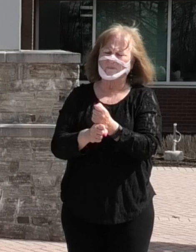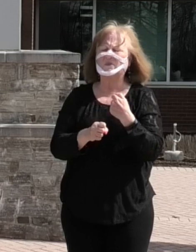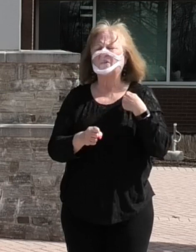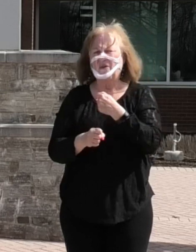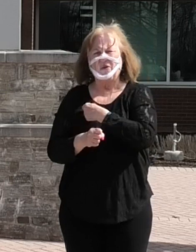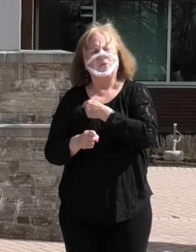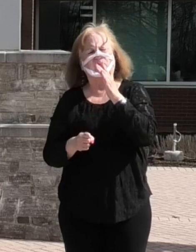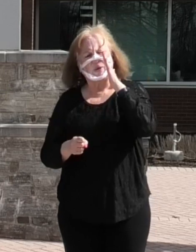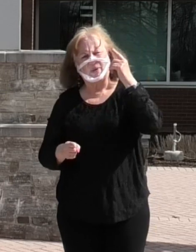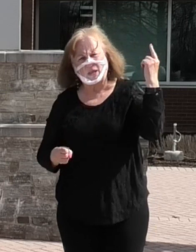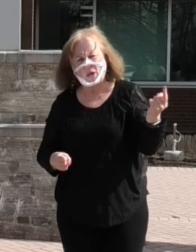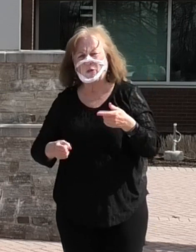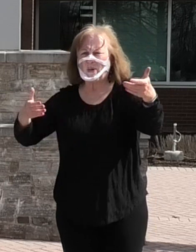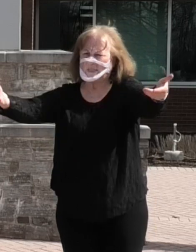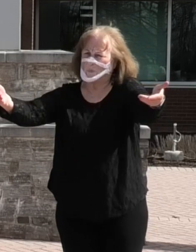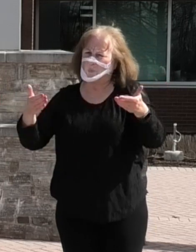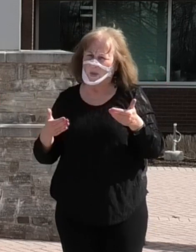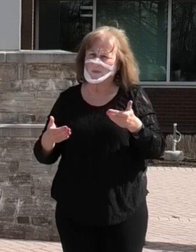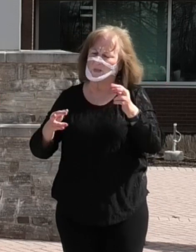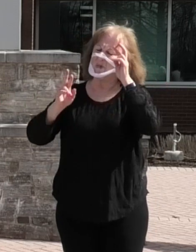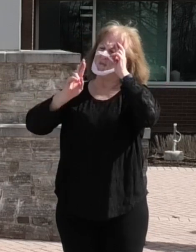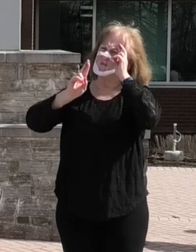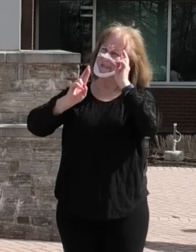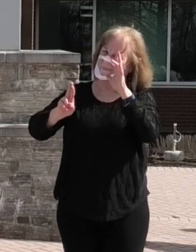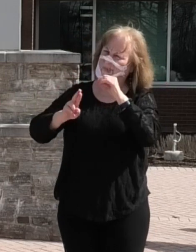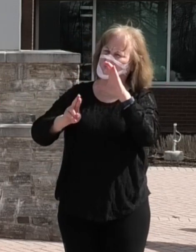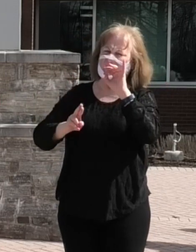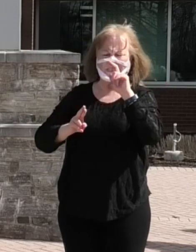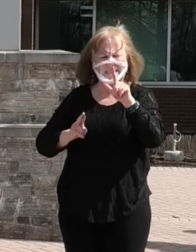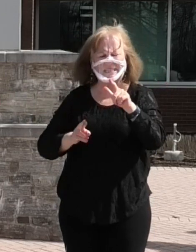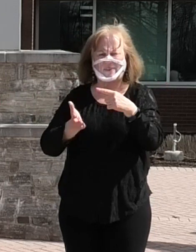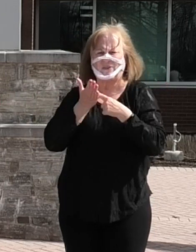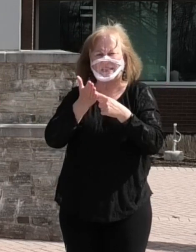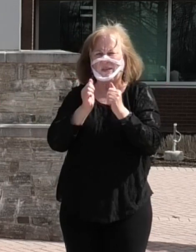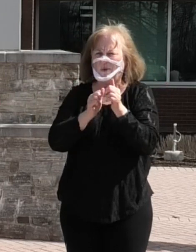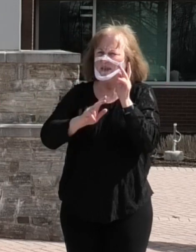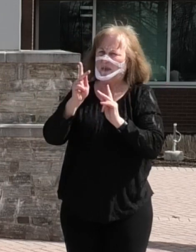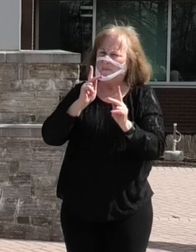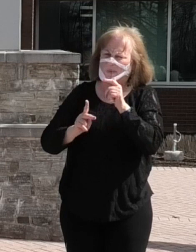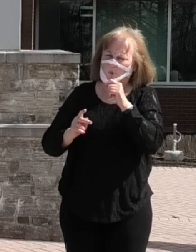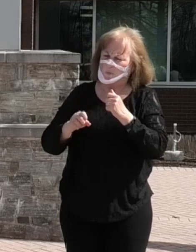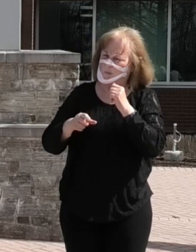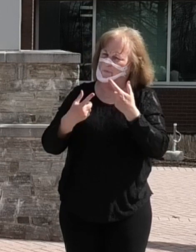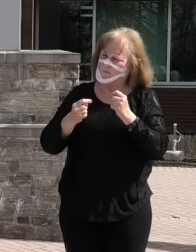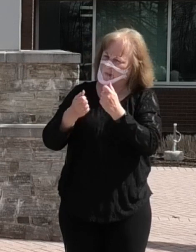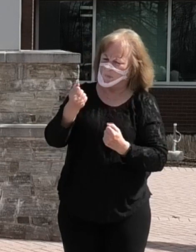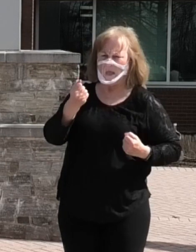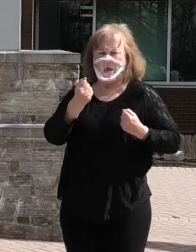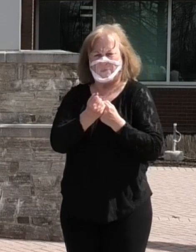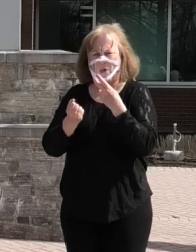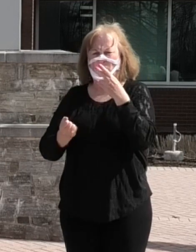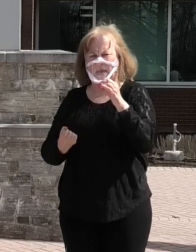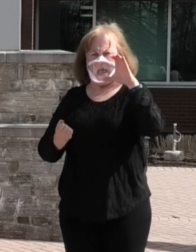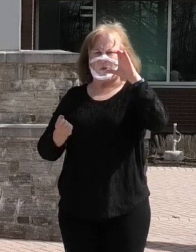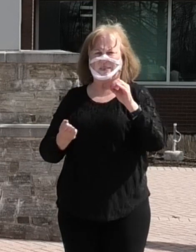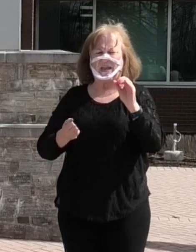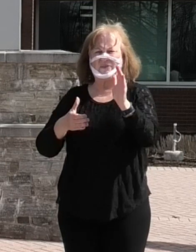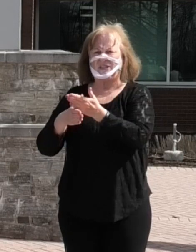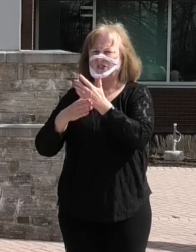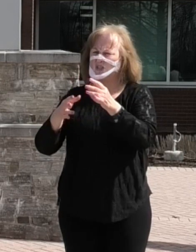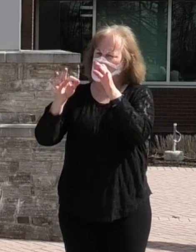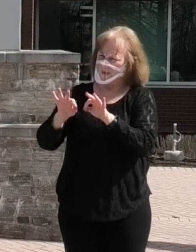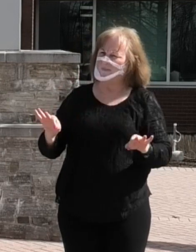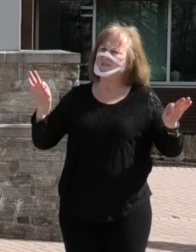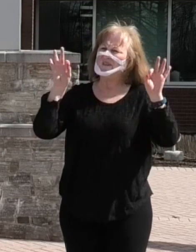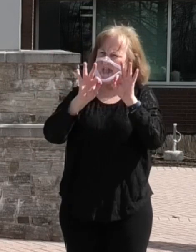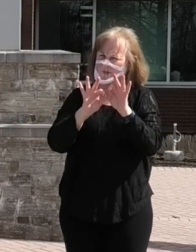will always welcome respectful and civil dialogue with people who are working to uphold Howard County's shared